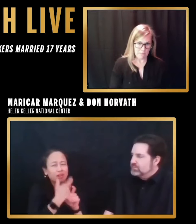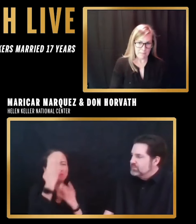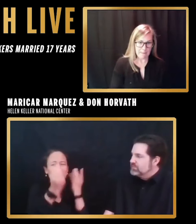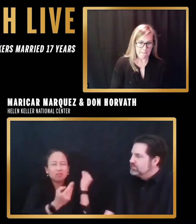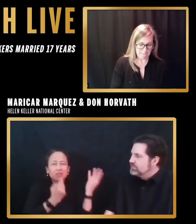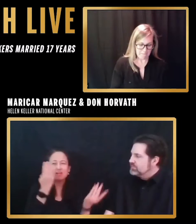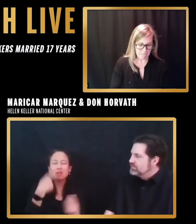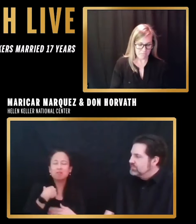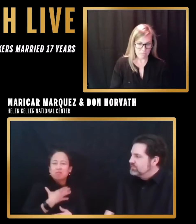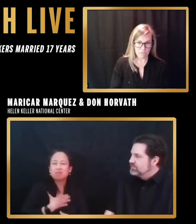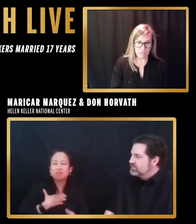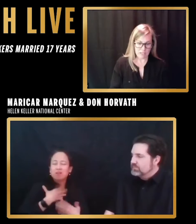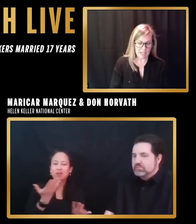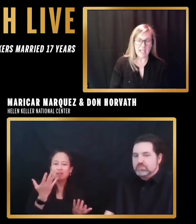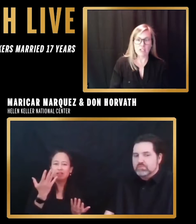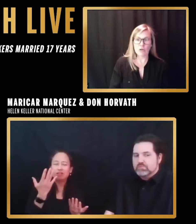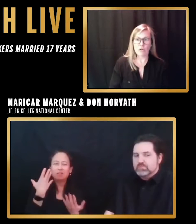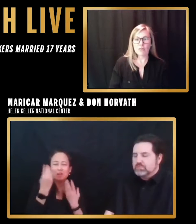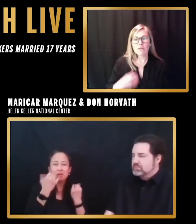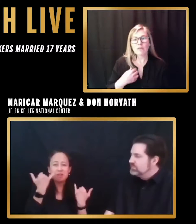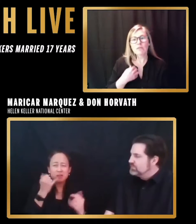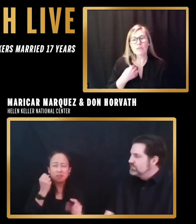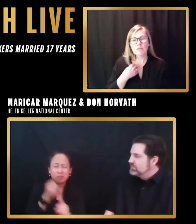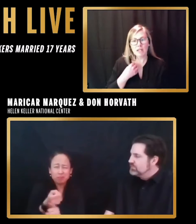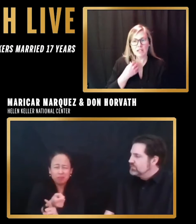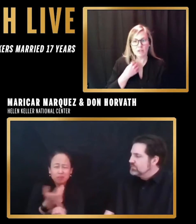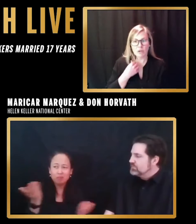And that group that I run with,